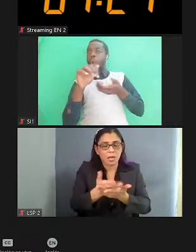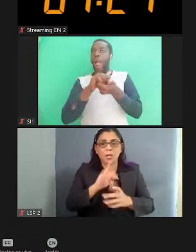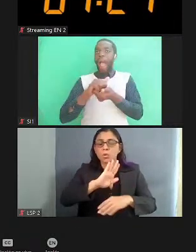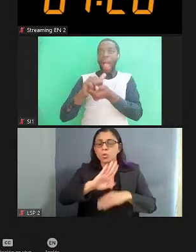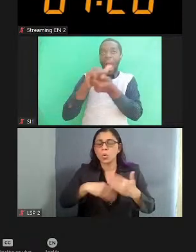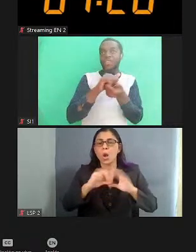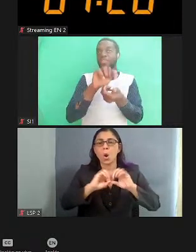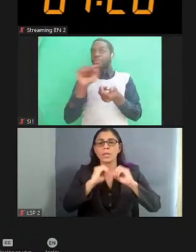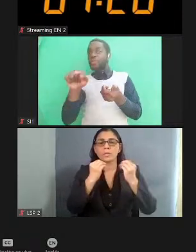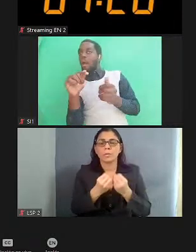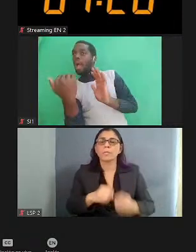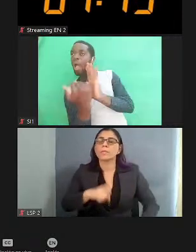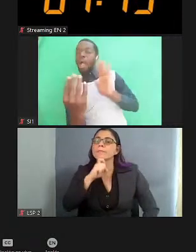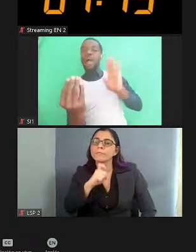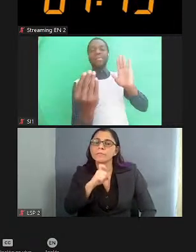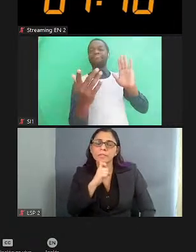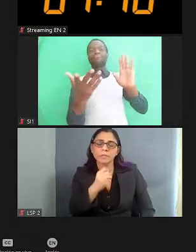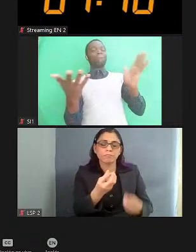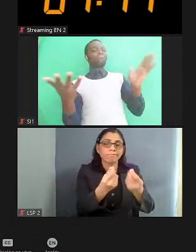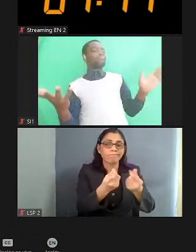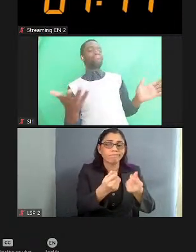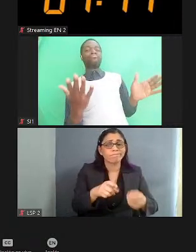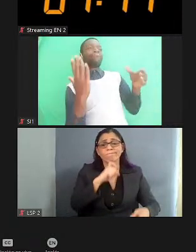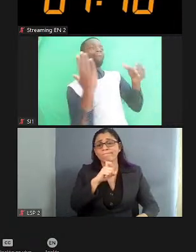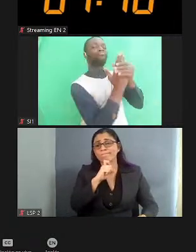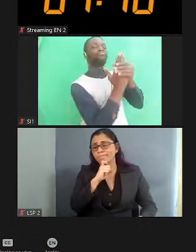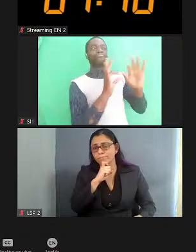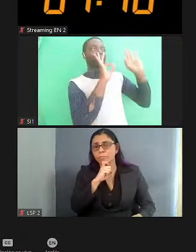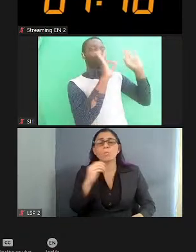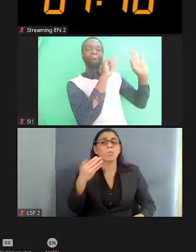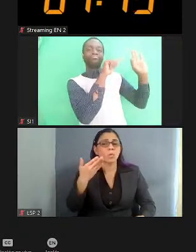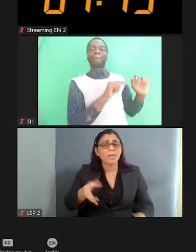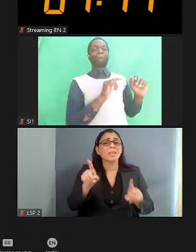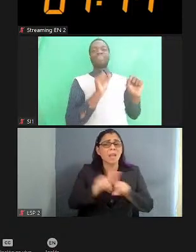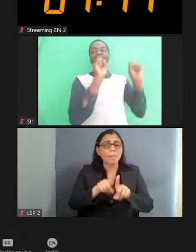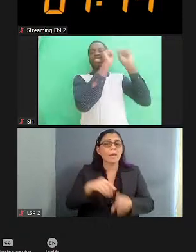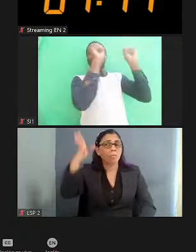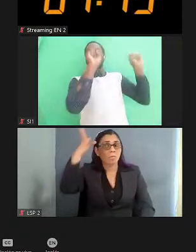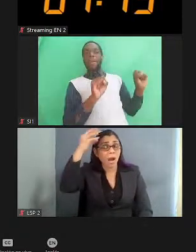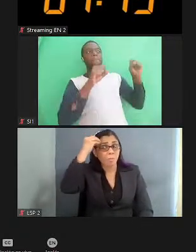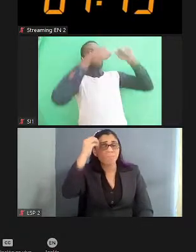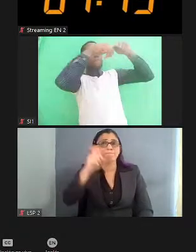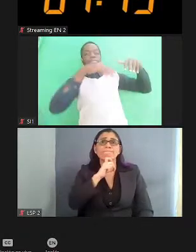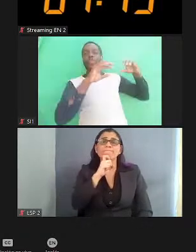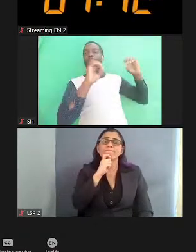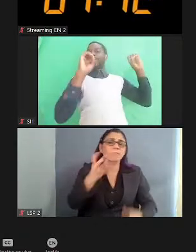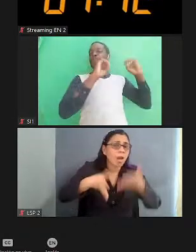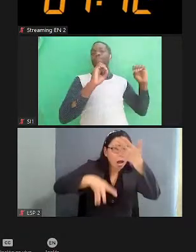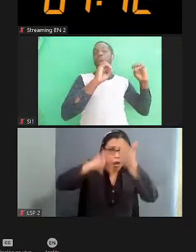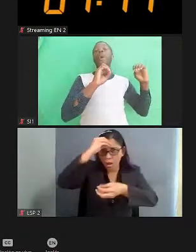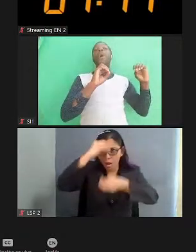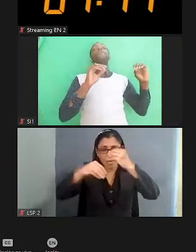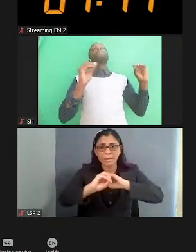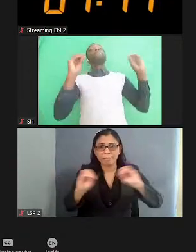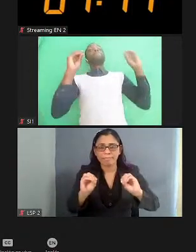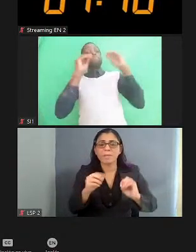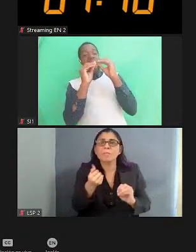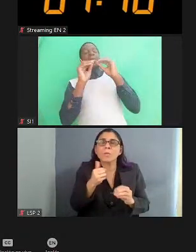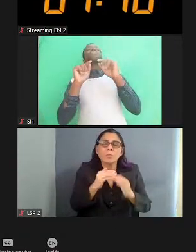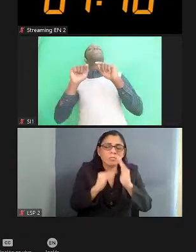organizations demand and the difficulty of getting resources and capacities